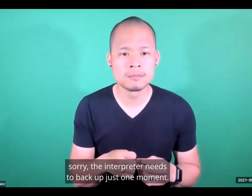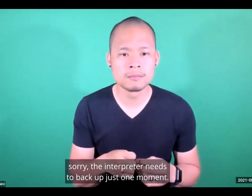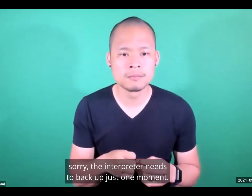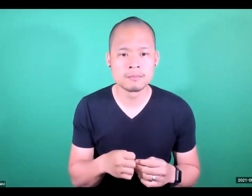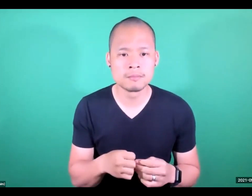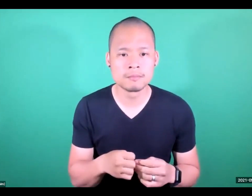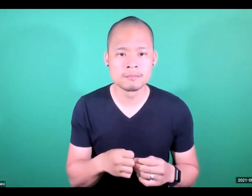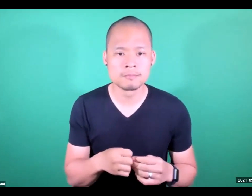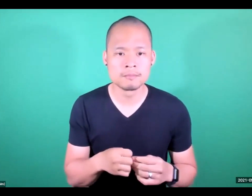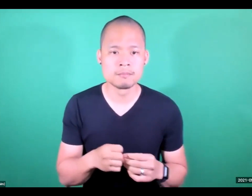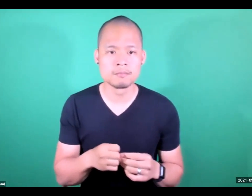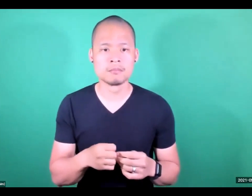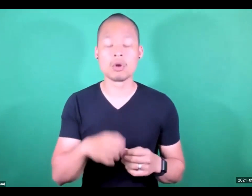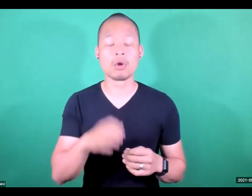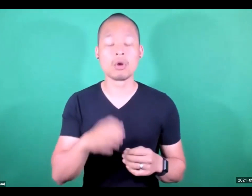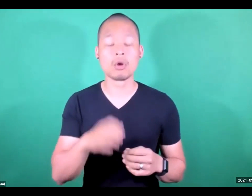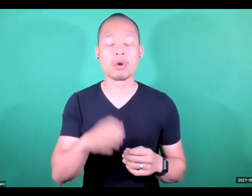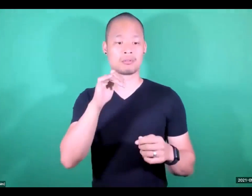moment.